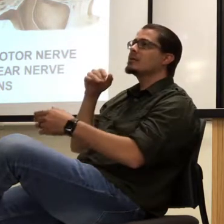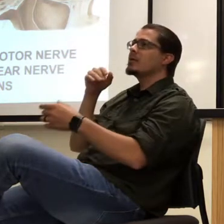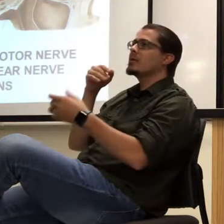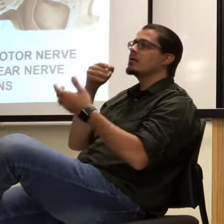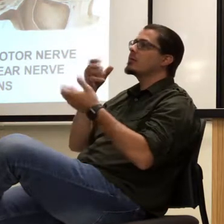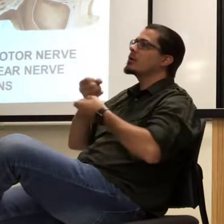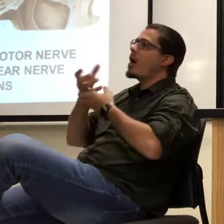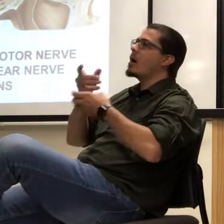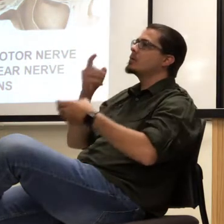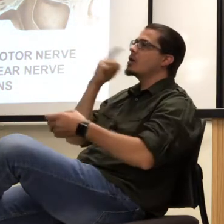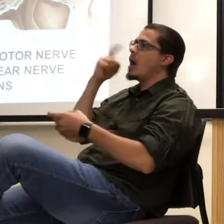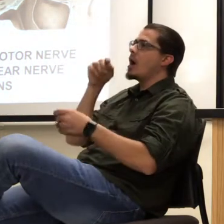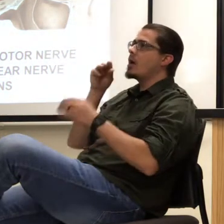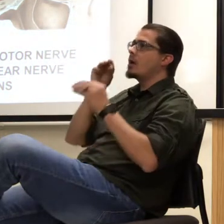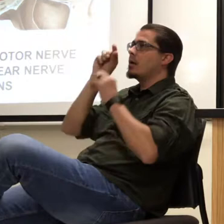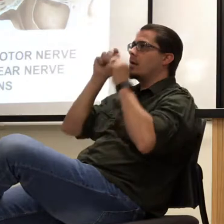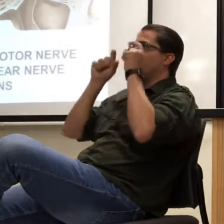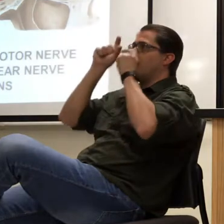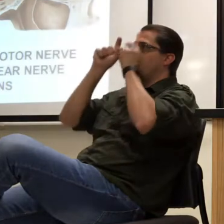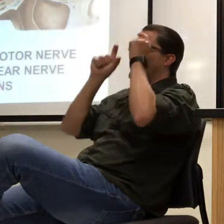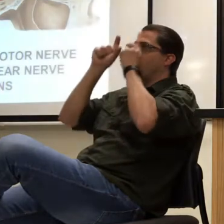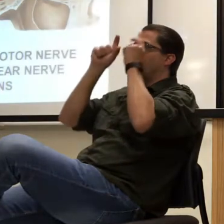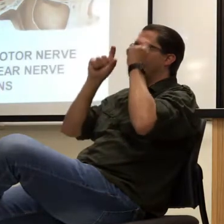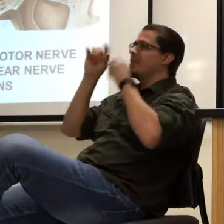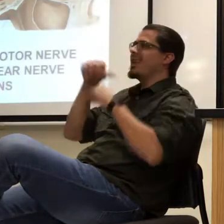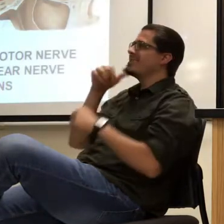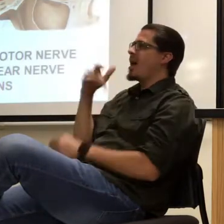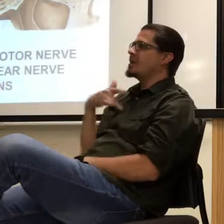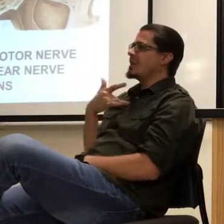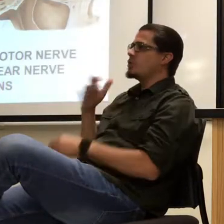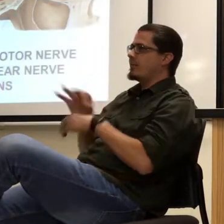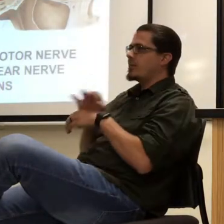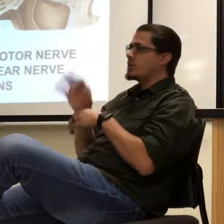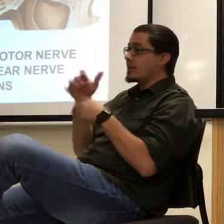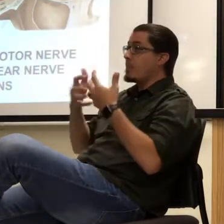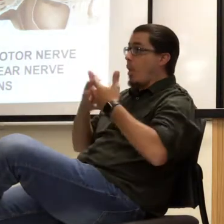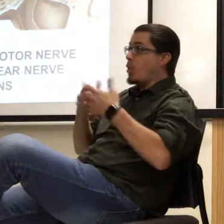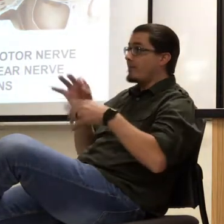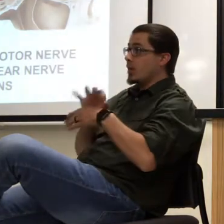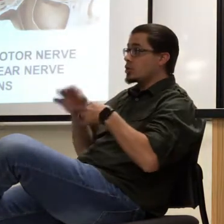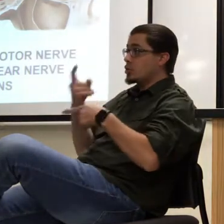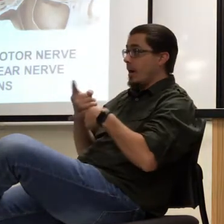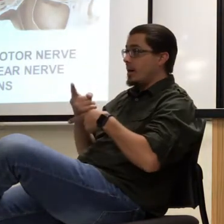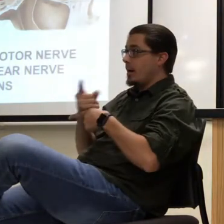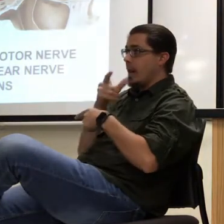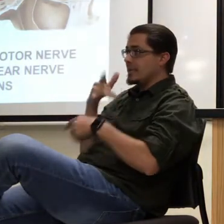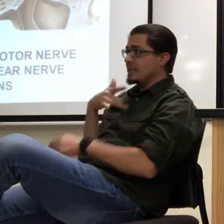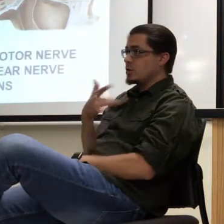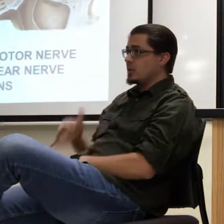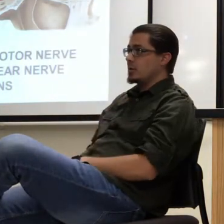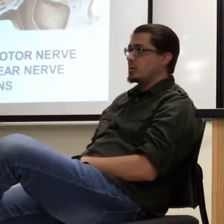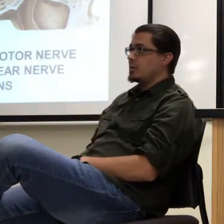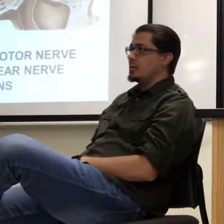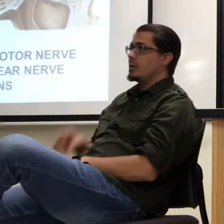eyeball. So moving your eye is not a sensory function, right? It's a motor function.